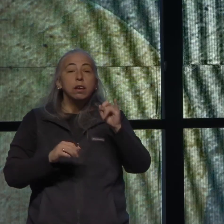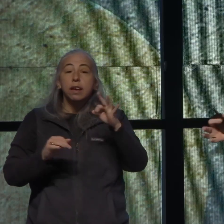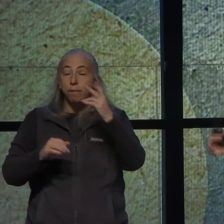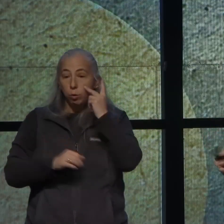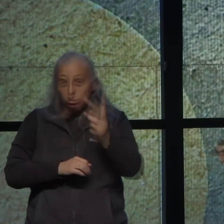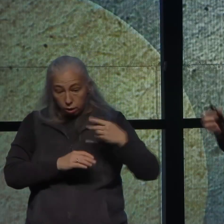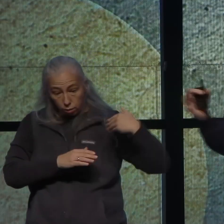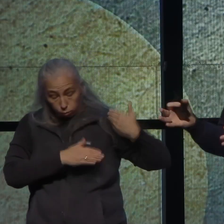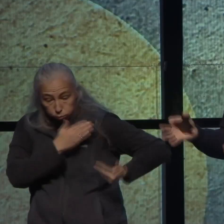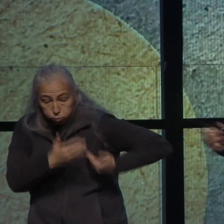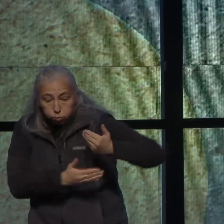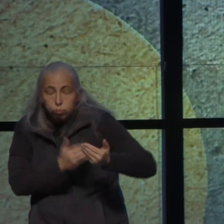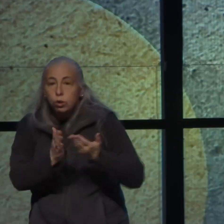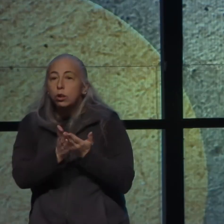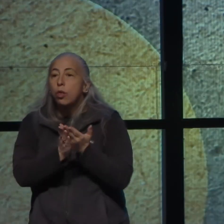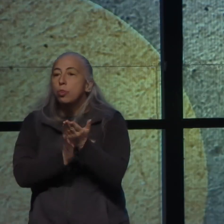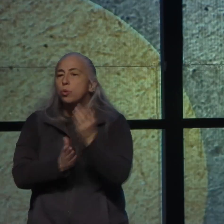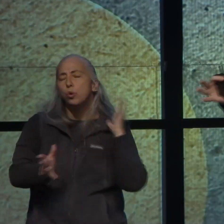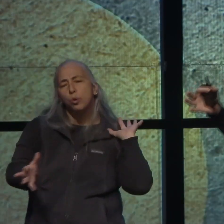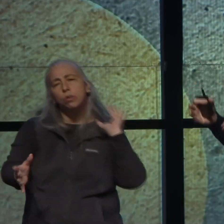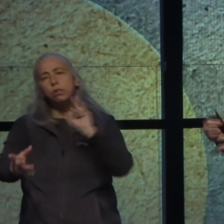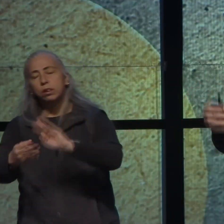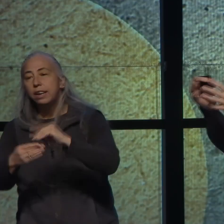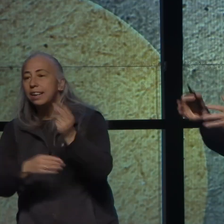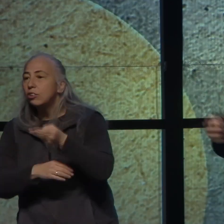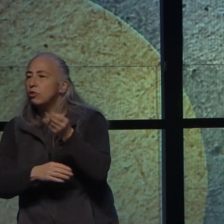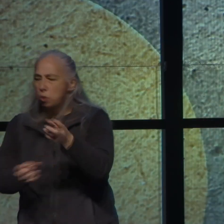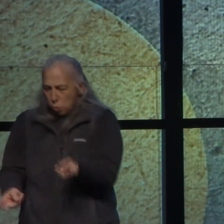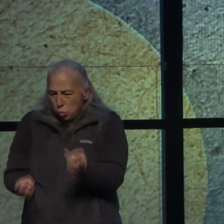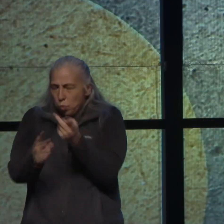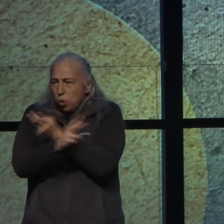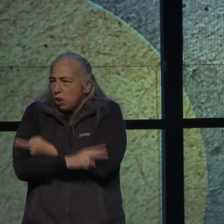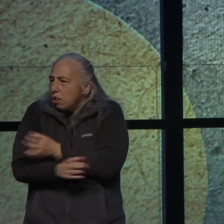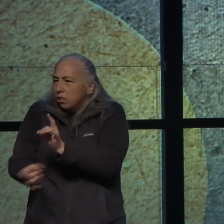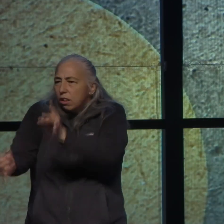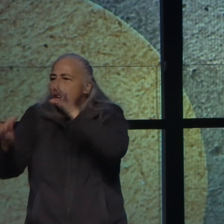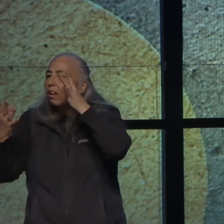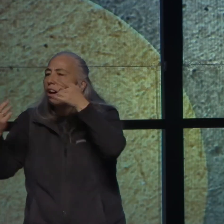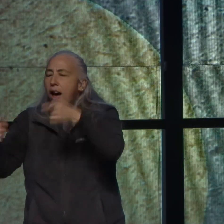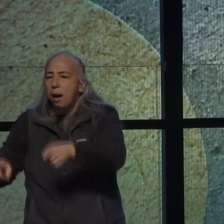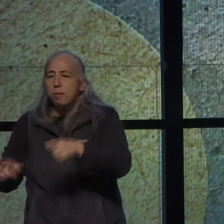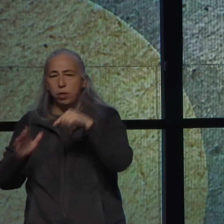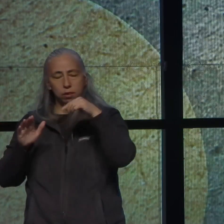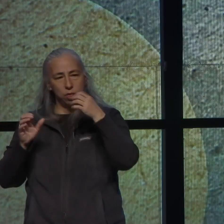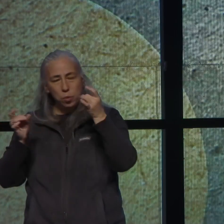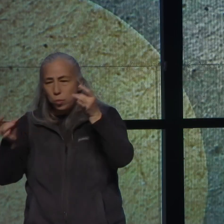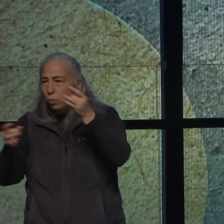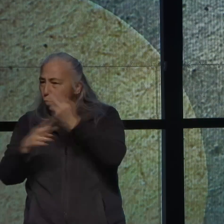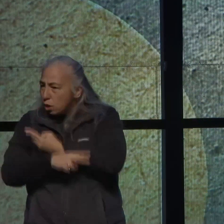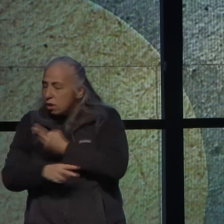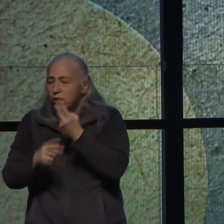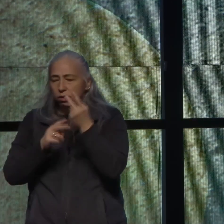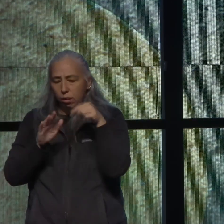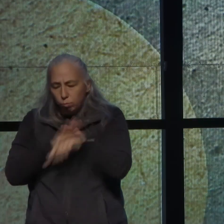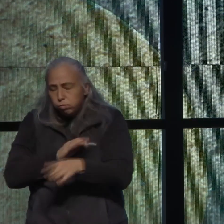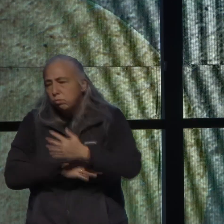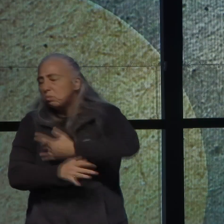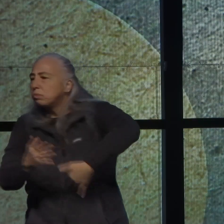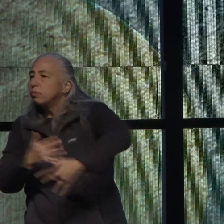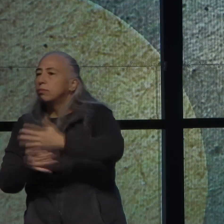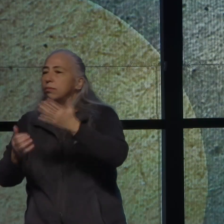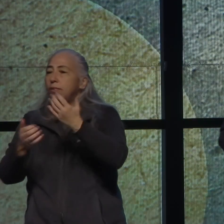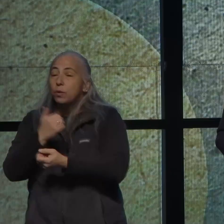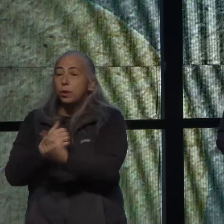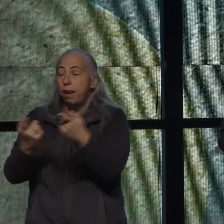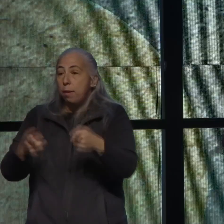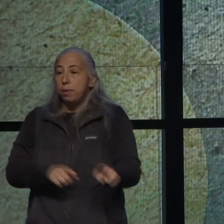worst atrocities that have ever taken place, the worst genocides that have ever taken place. And at the heart of it is language of dehumanization and othering.